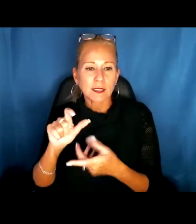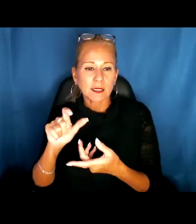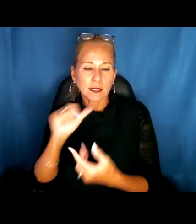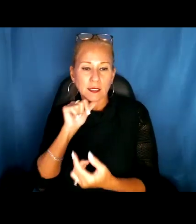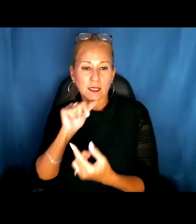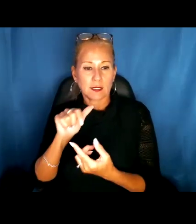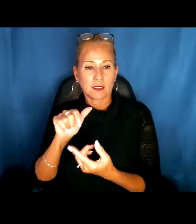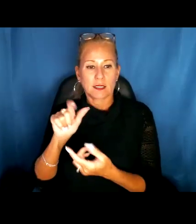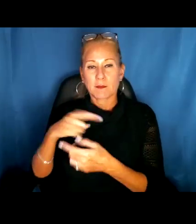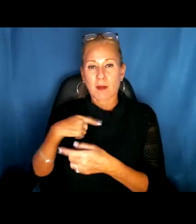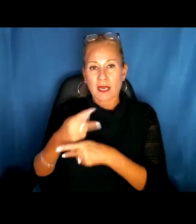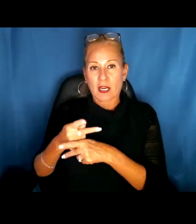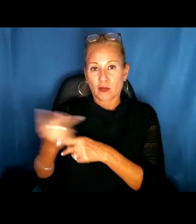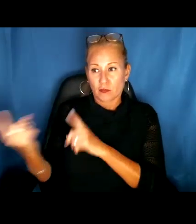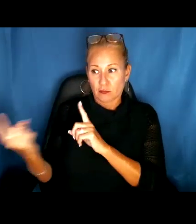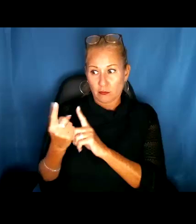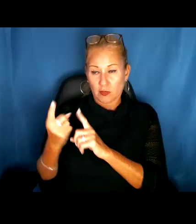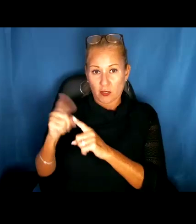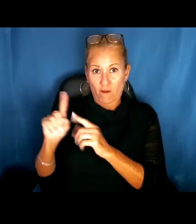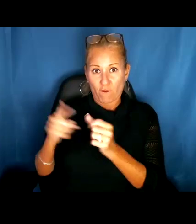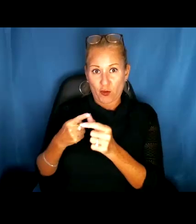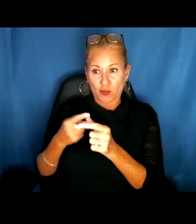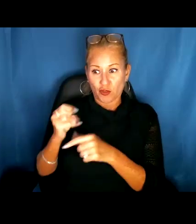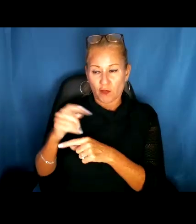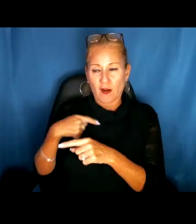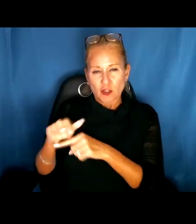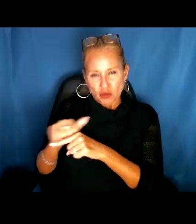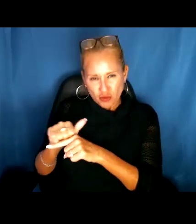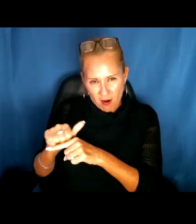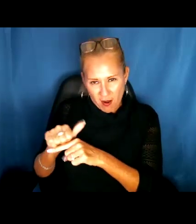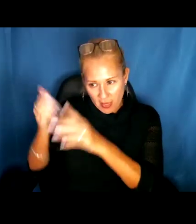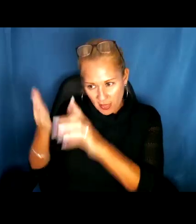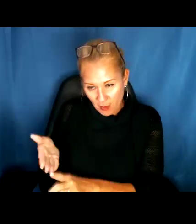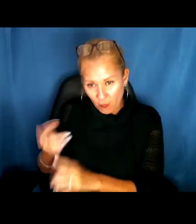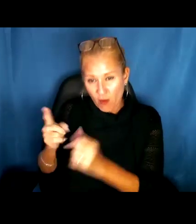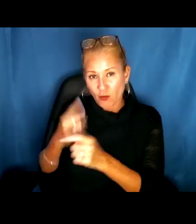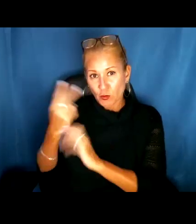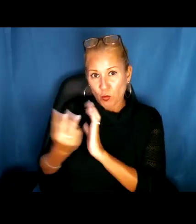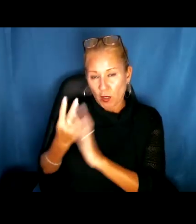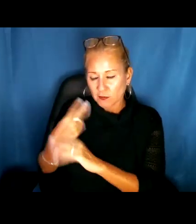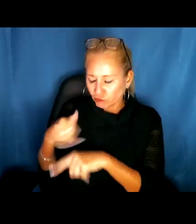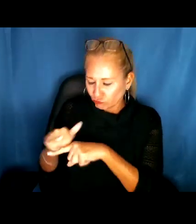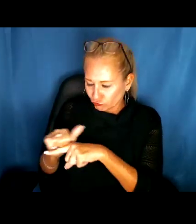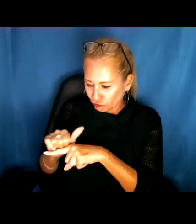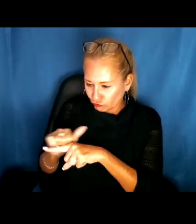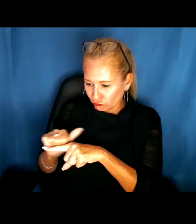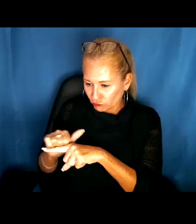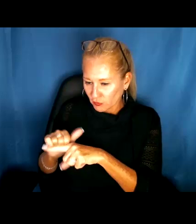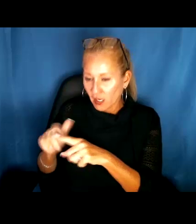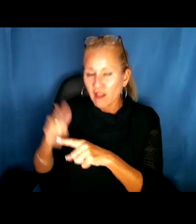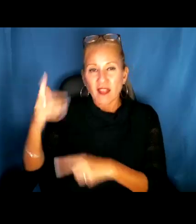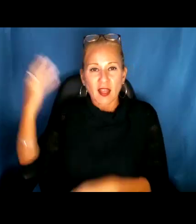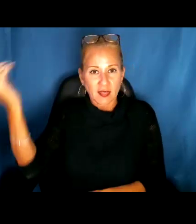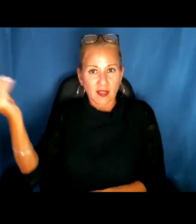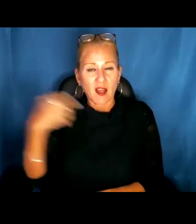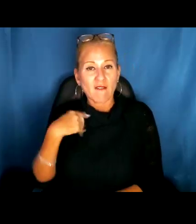for their first shift. I had to train them on all that I needed to do in those first 2 hours, and then they would leave.